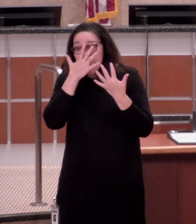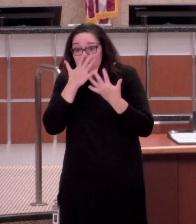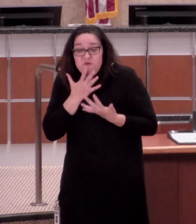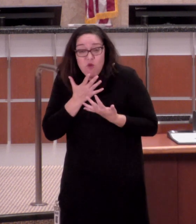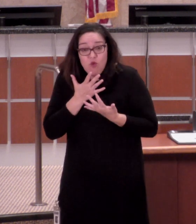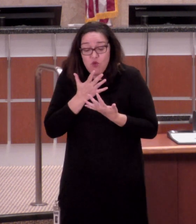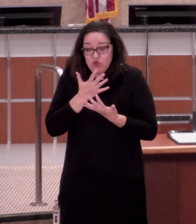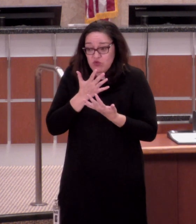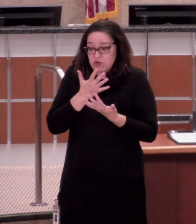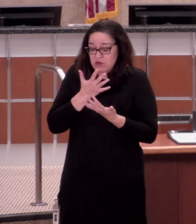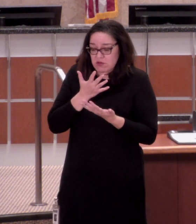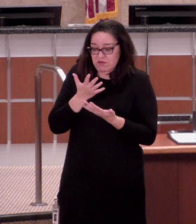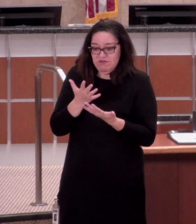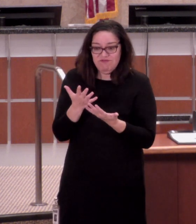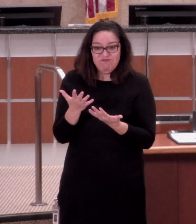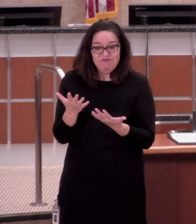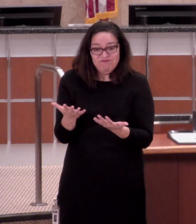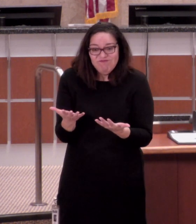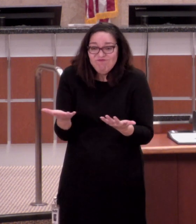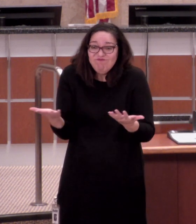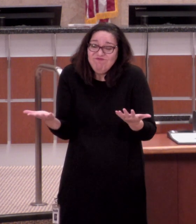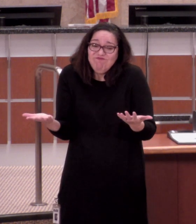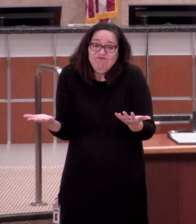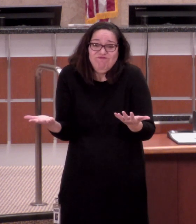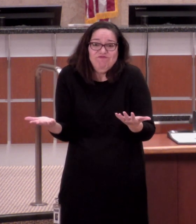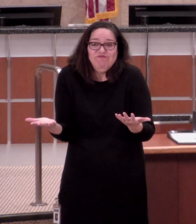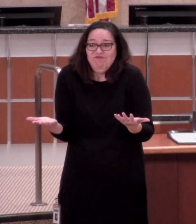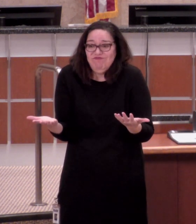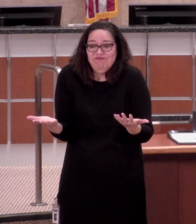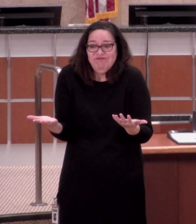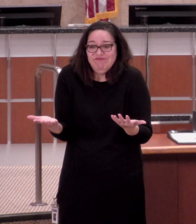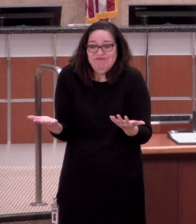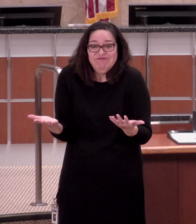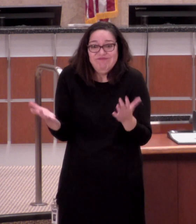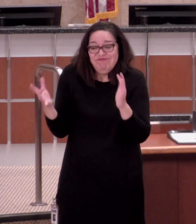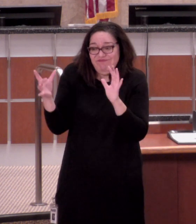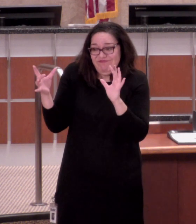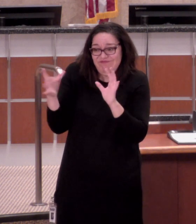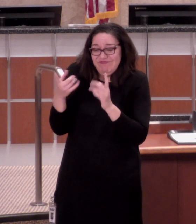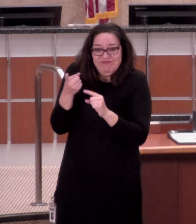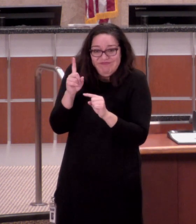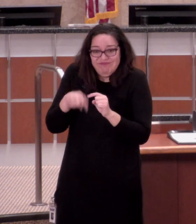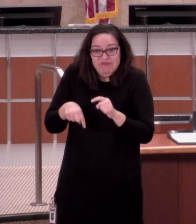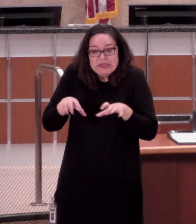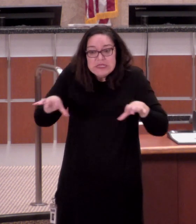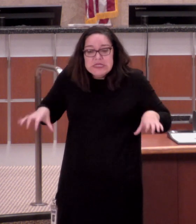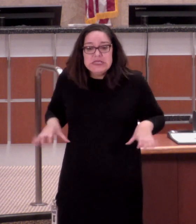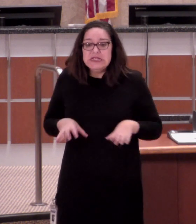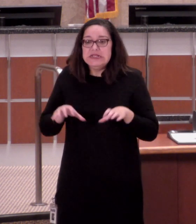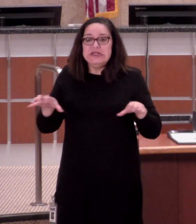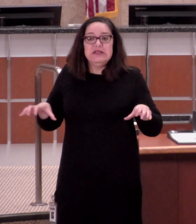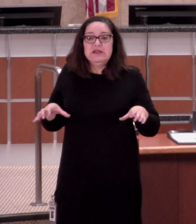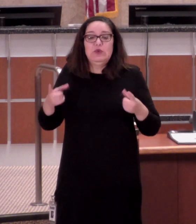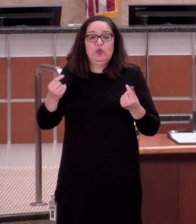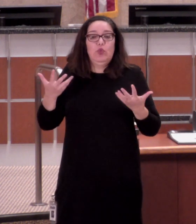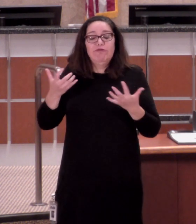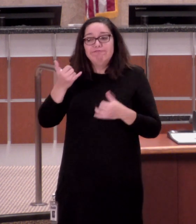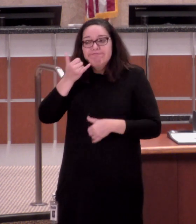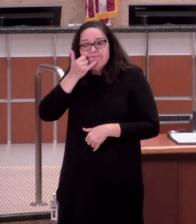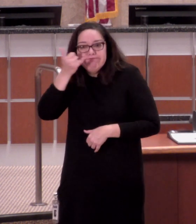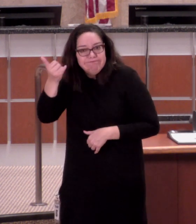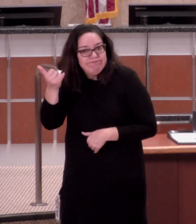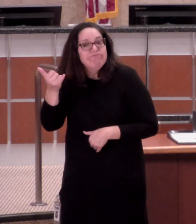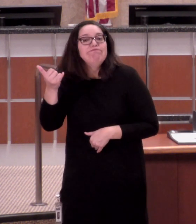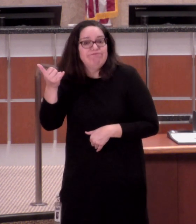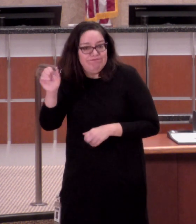all of that it's out the window. I mean, we can't do anything. We can't have contact with the family other than telephone. We can't